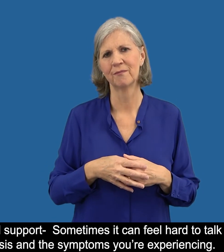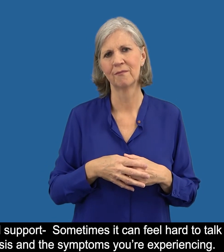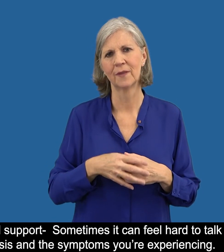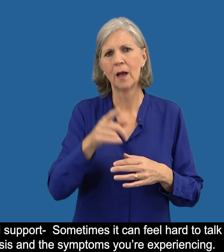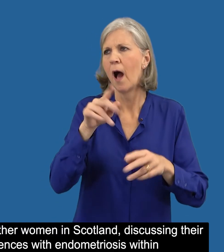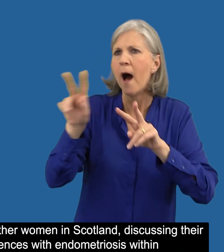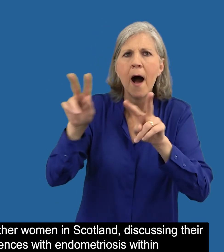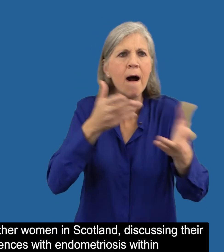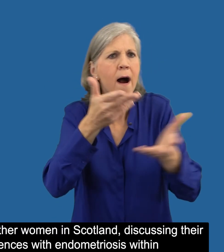experiencing.